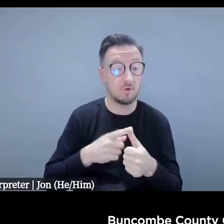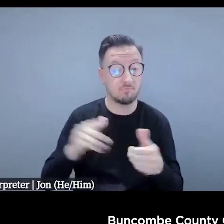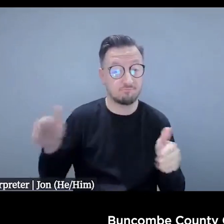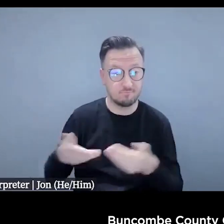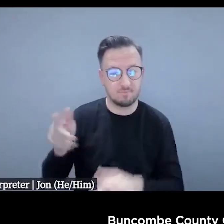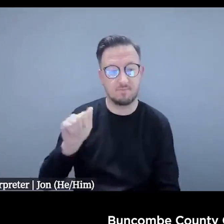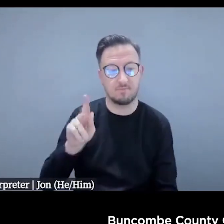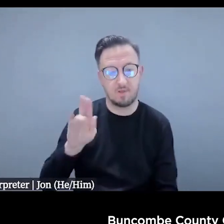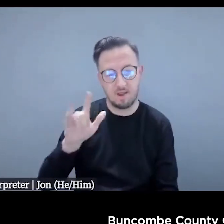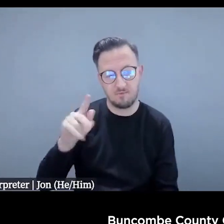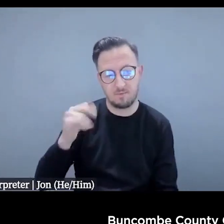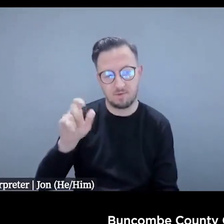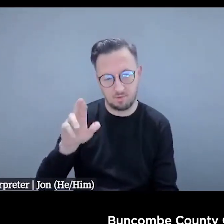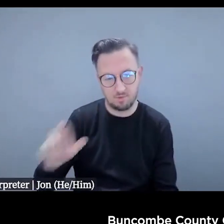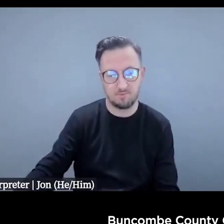Pender.